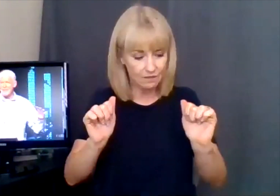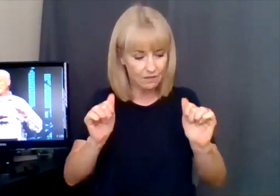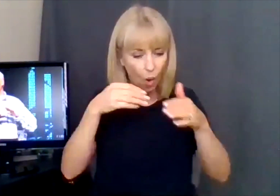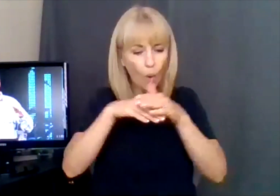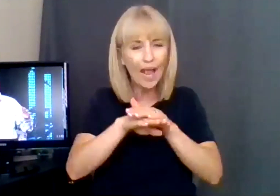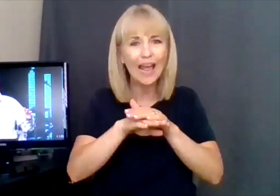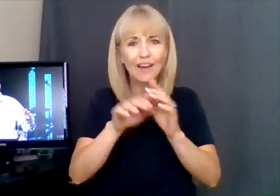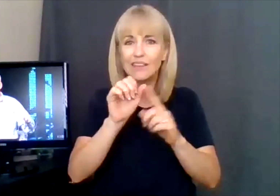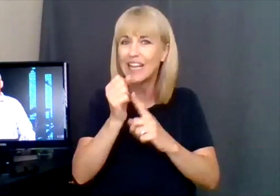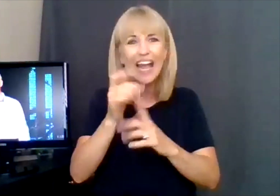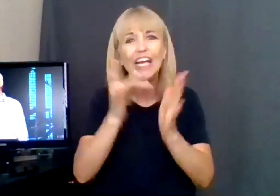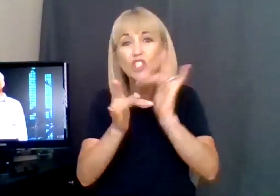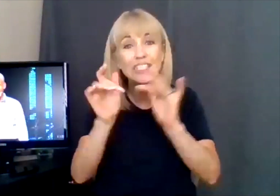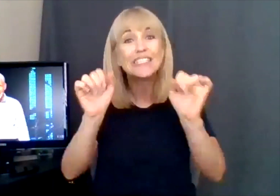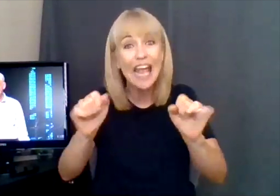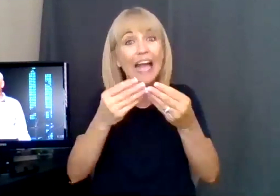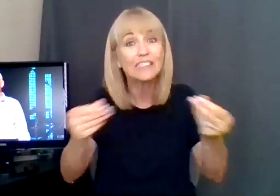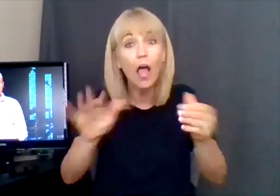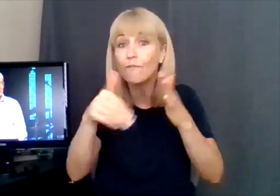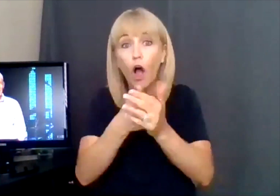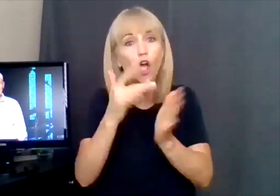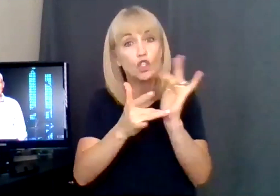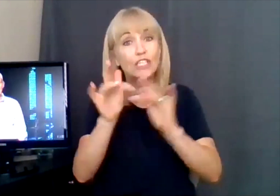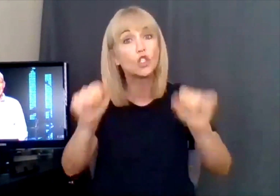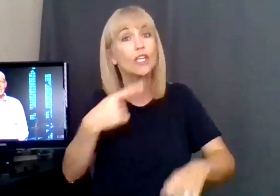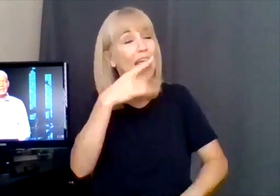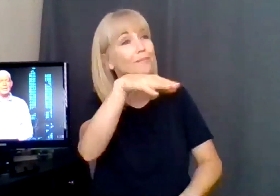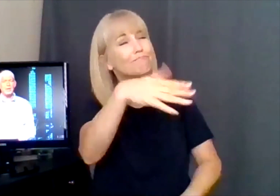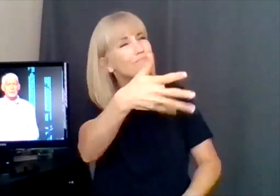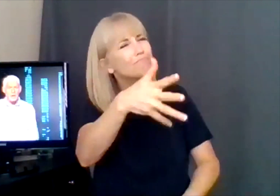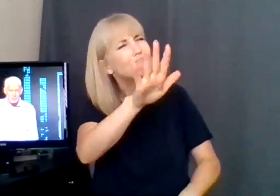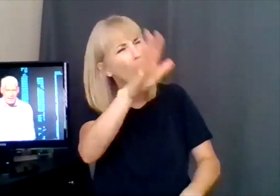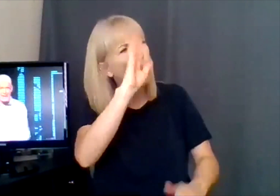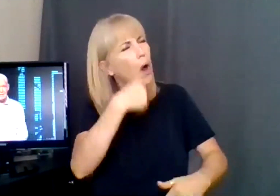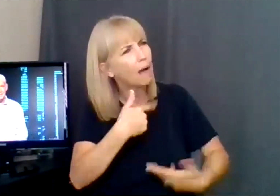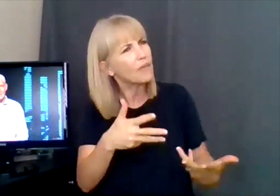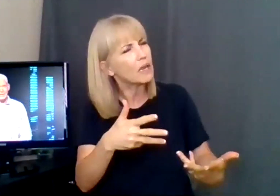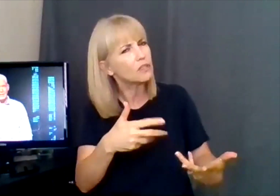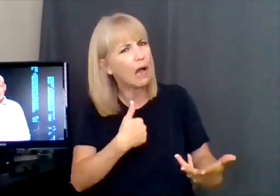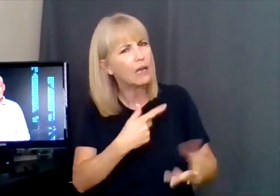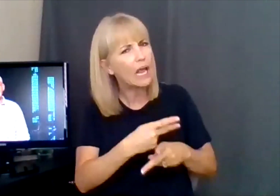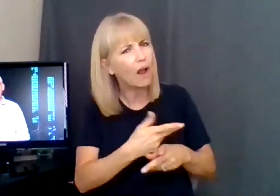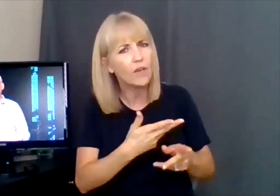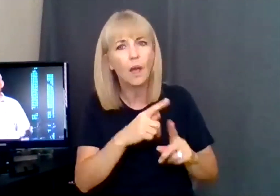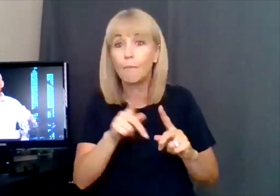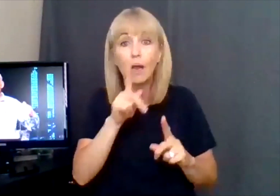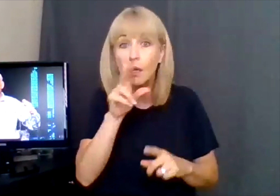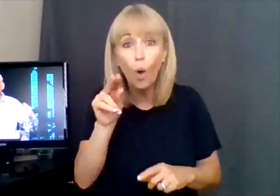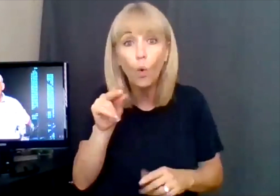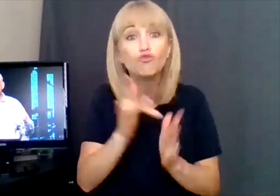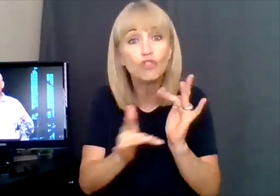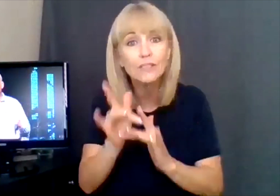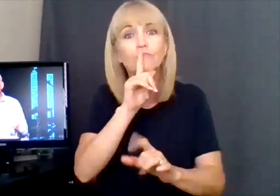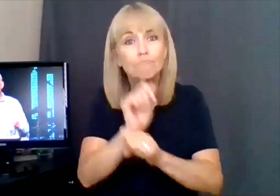worry about this. Why are you fretting over it? I've got this. Eternity is coming. But he knows our pain. In the midst of our pain,